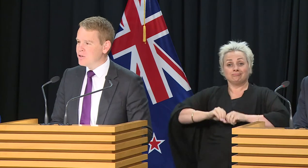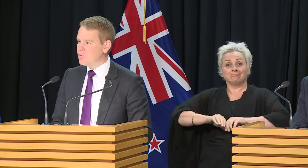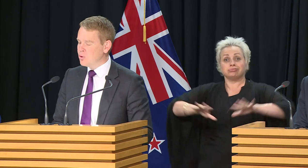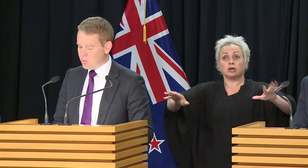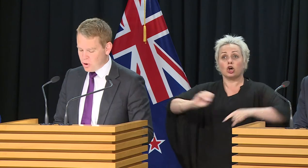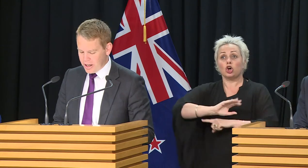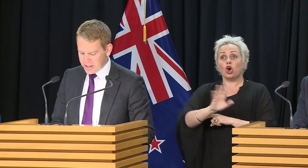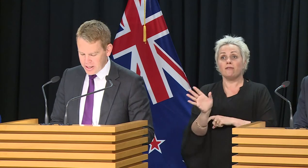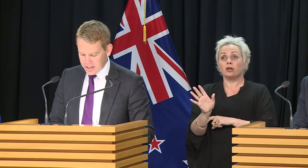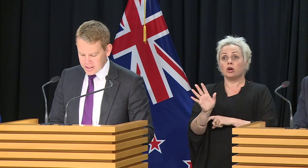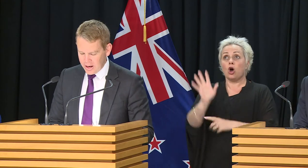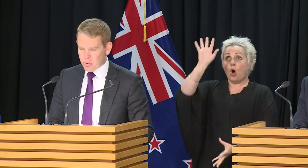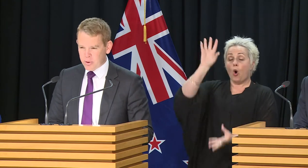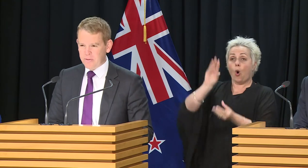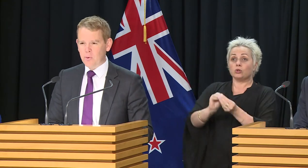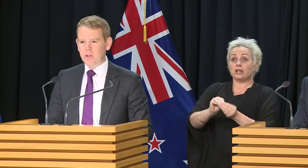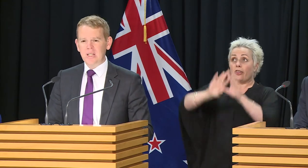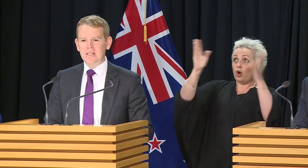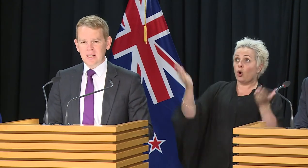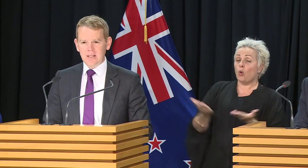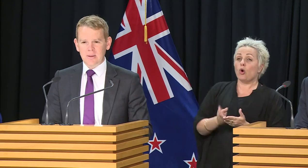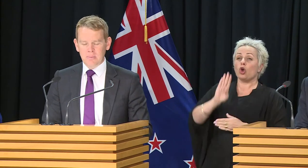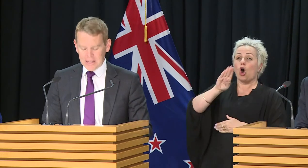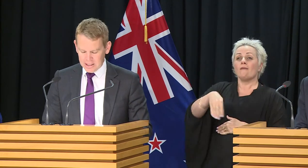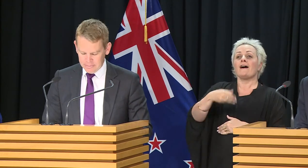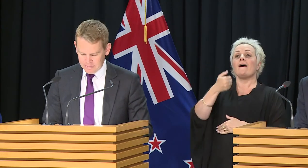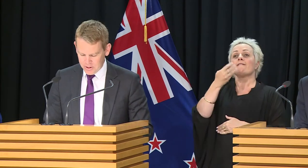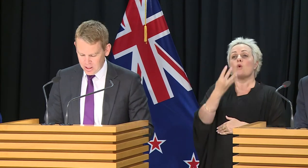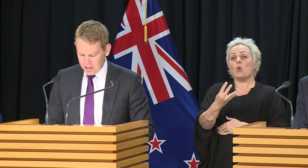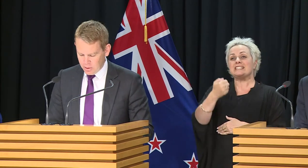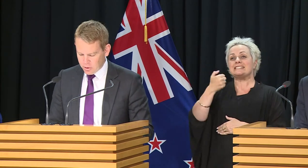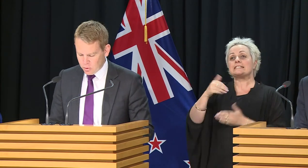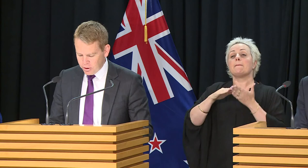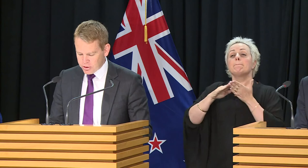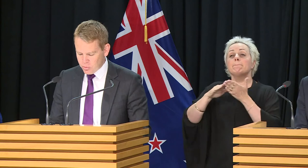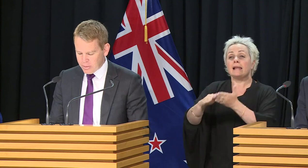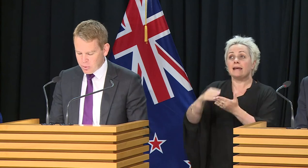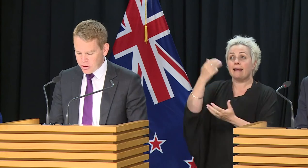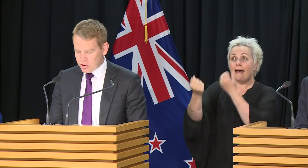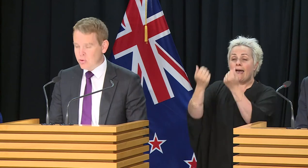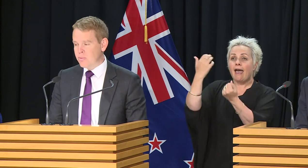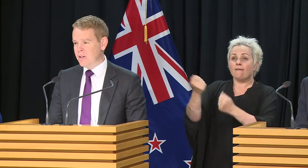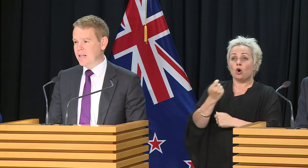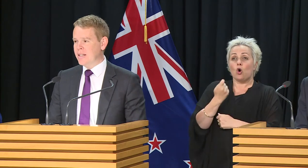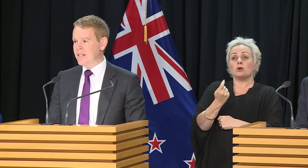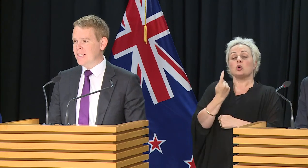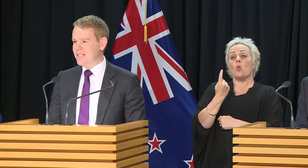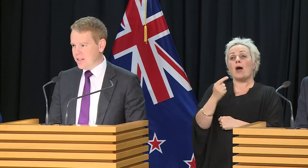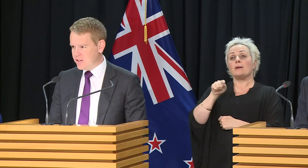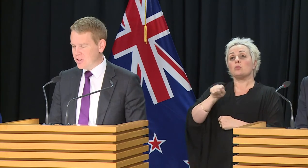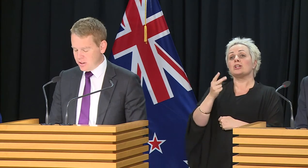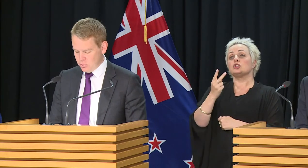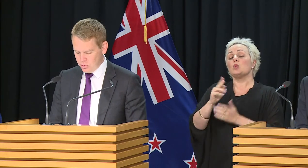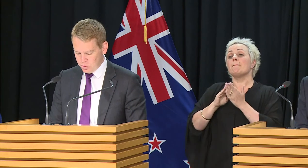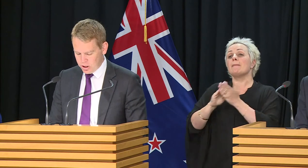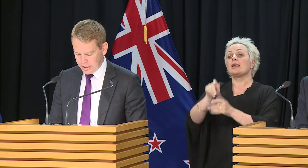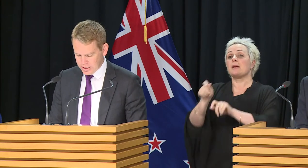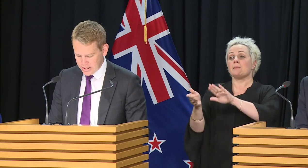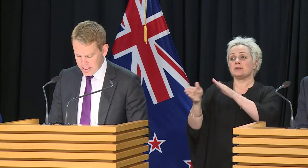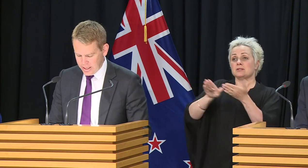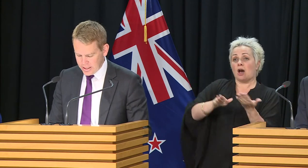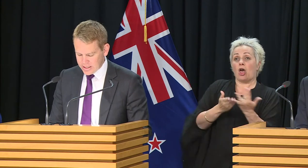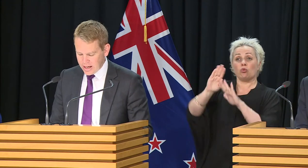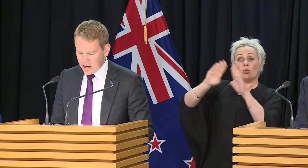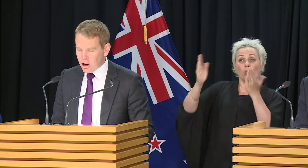of cases worldwide is now more than 46 million, with almost 1.2 million deaths